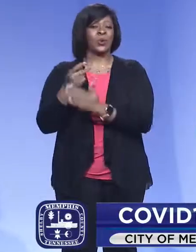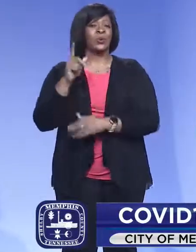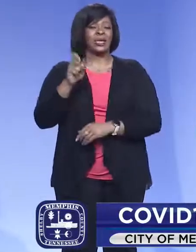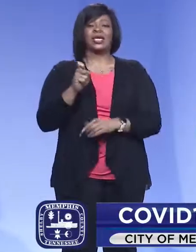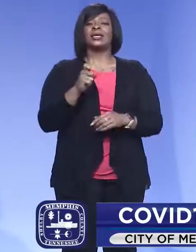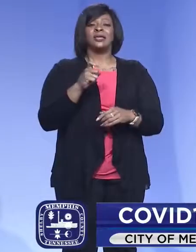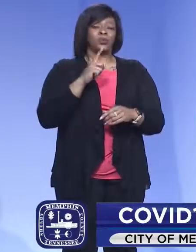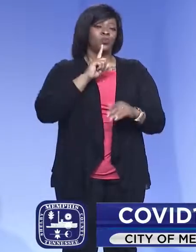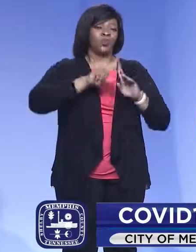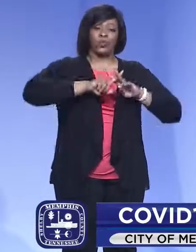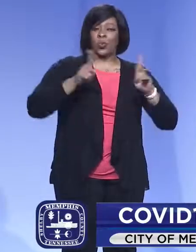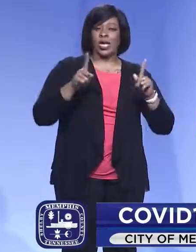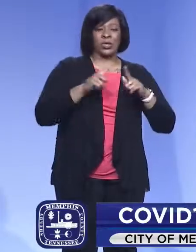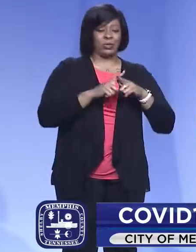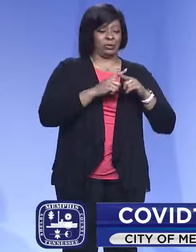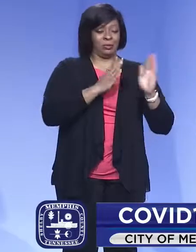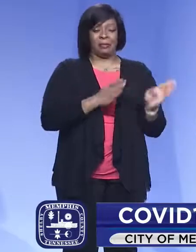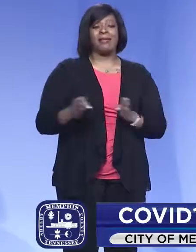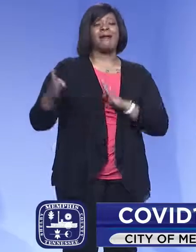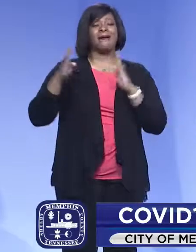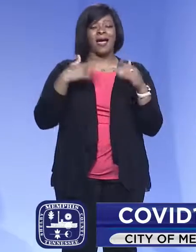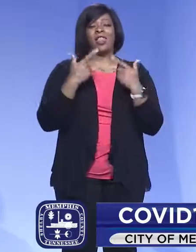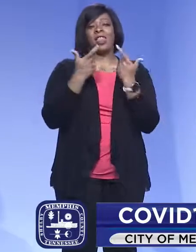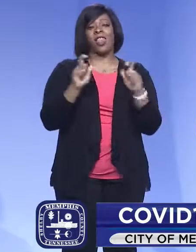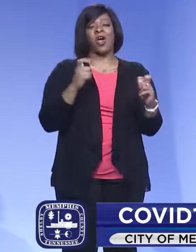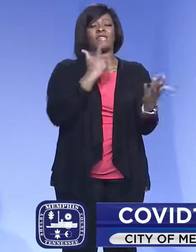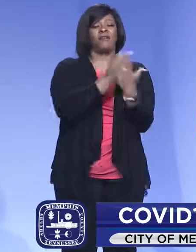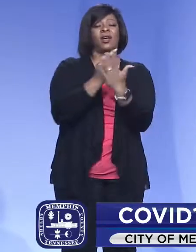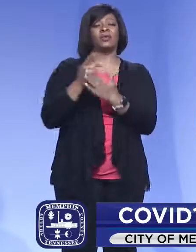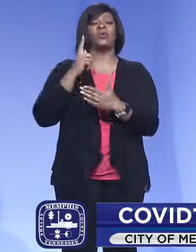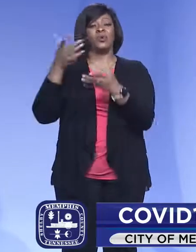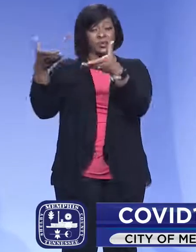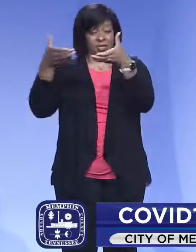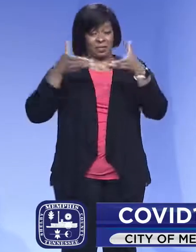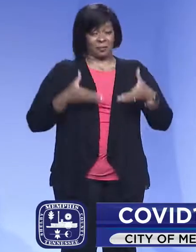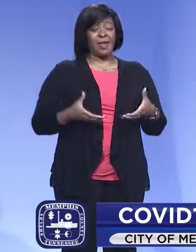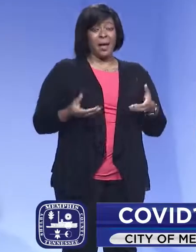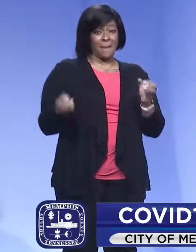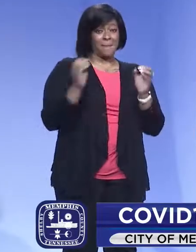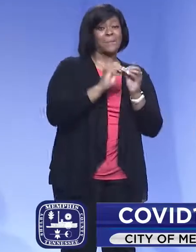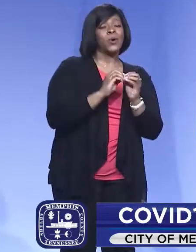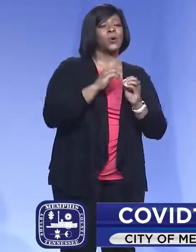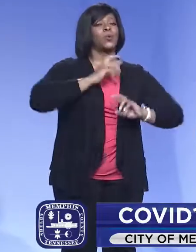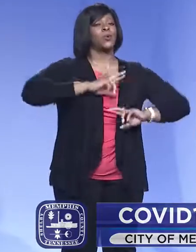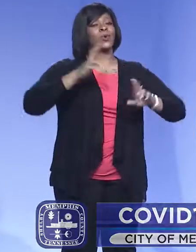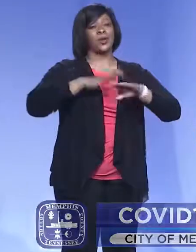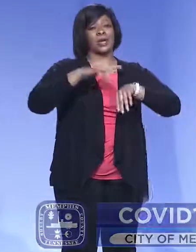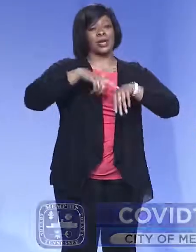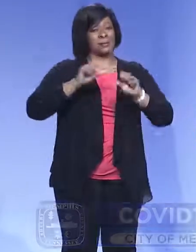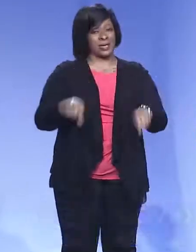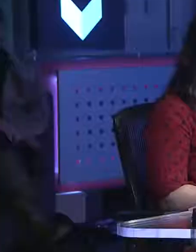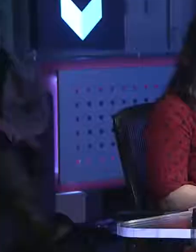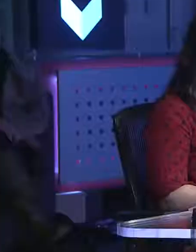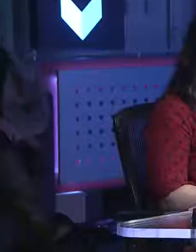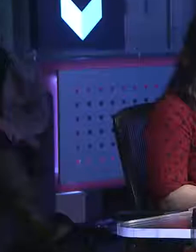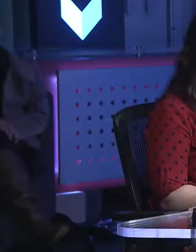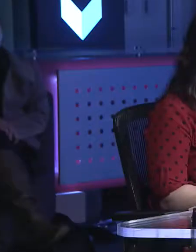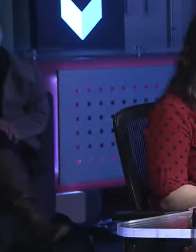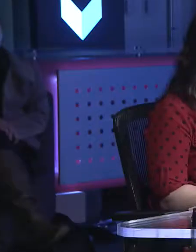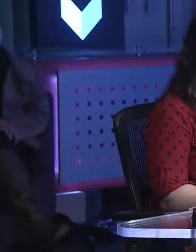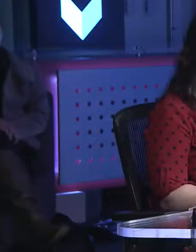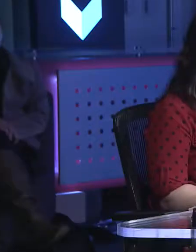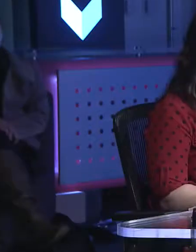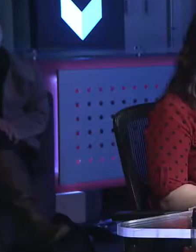bring this to scale, and being able to have a larger volume would allow us to do that in a more timely manner. Michaela Watts,